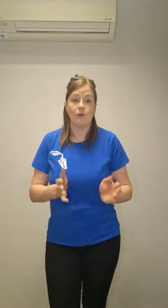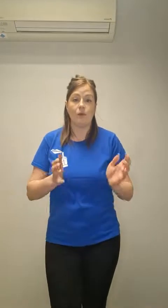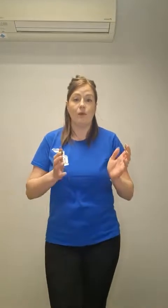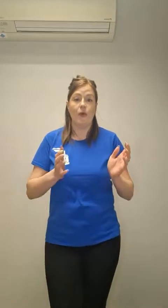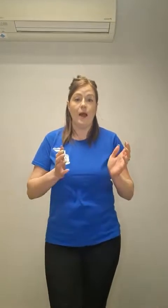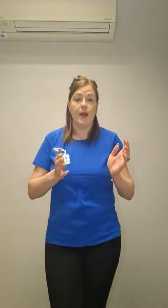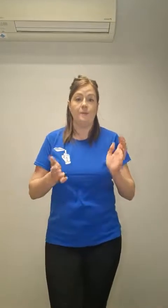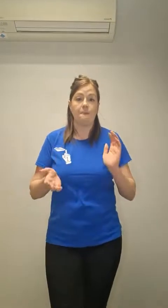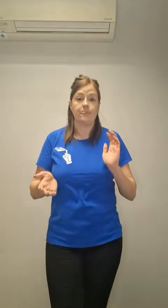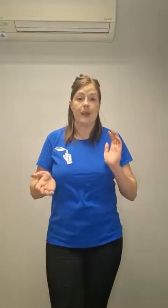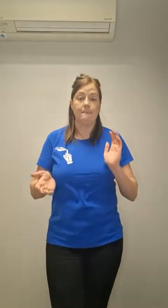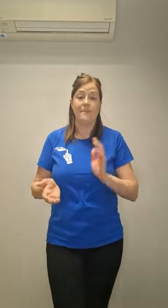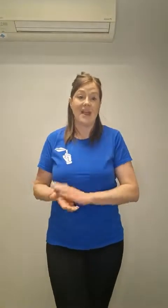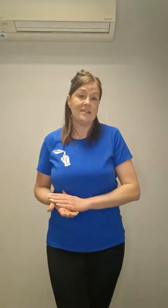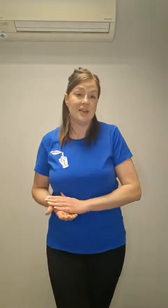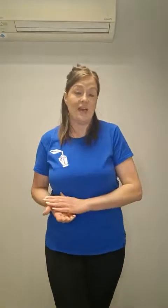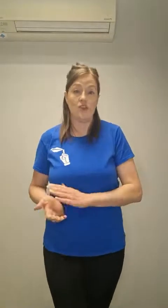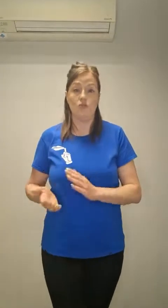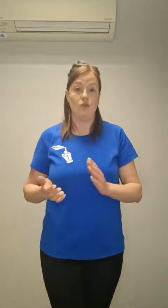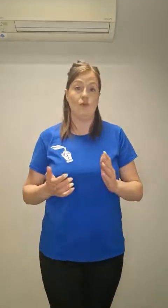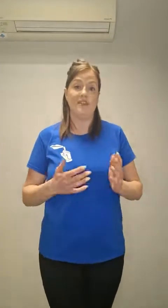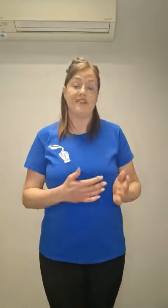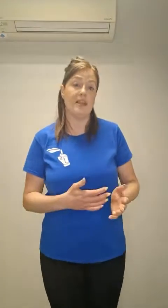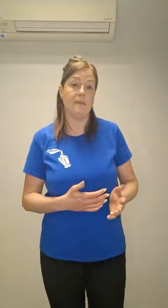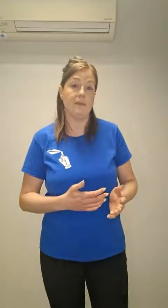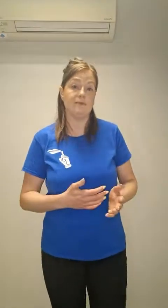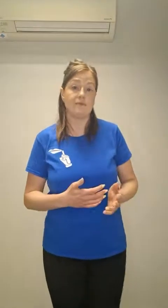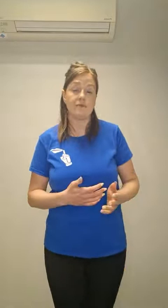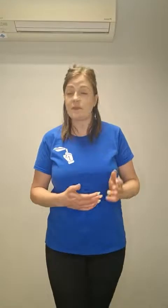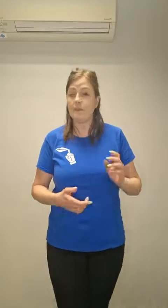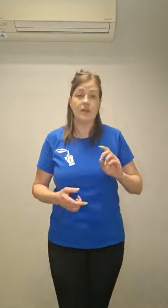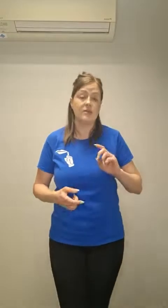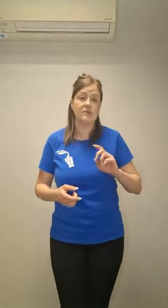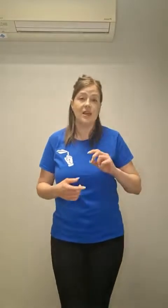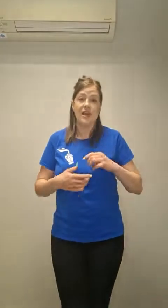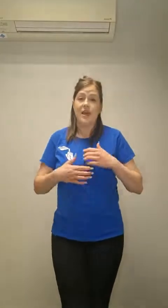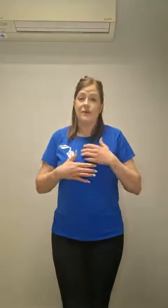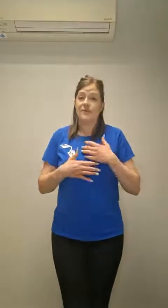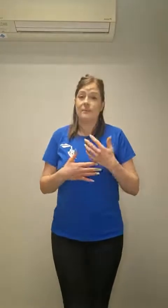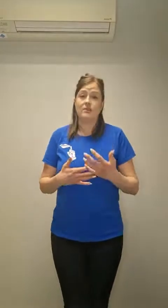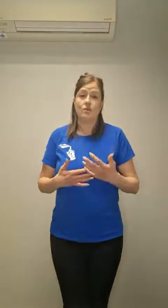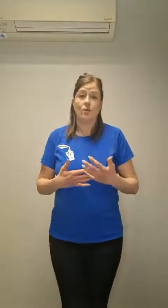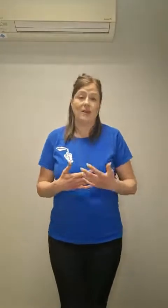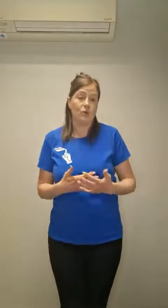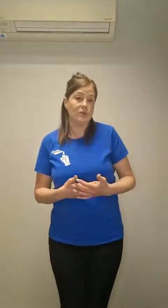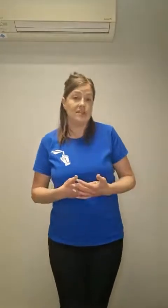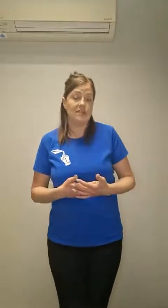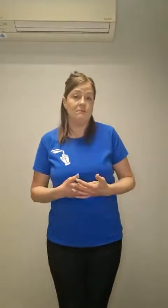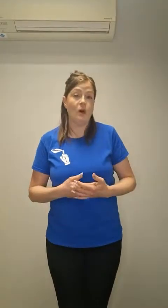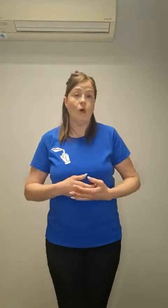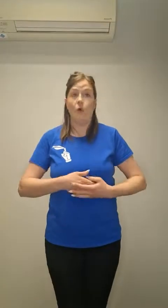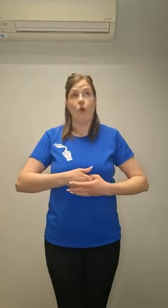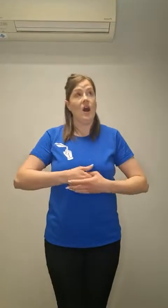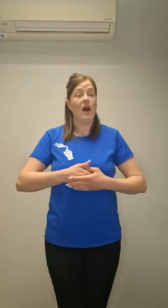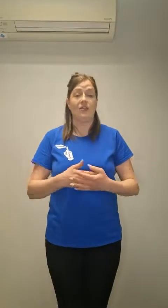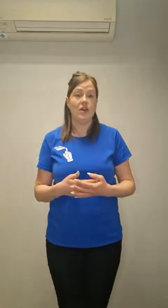for bed that you do for sleep, because with somebody who has autism or other